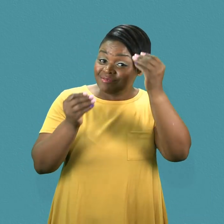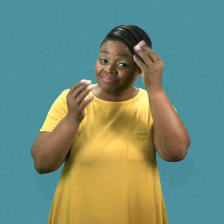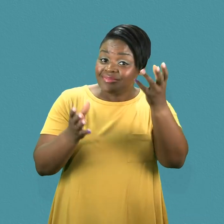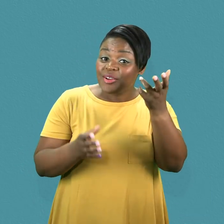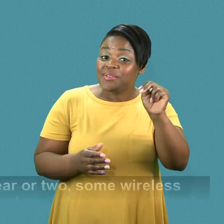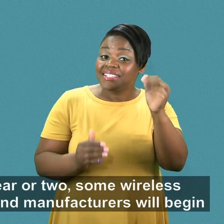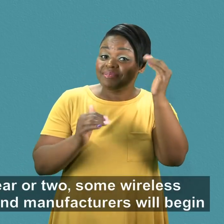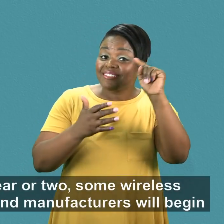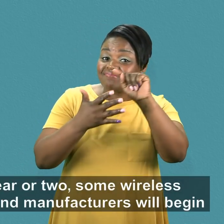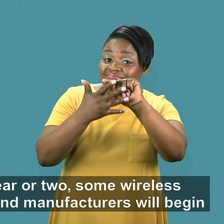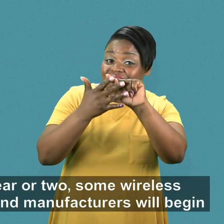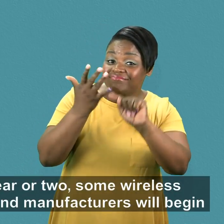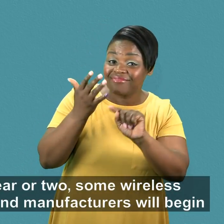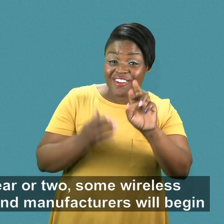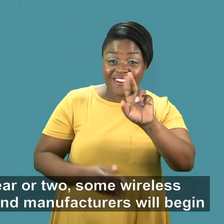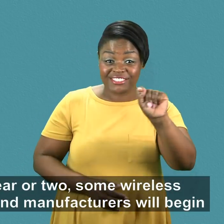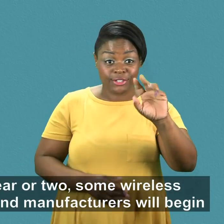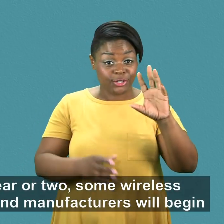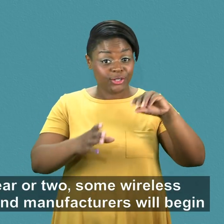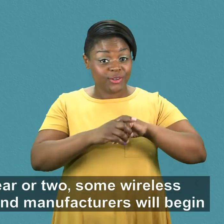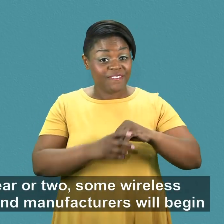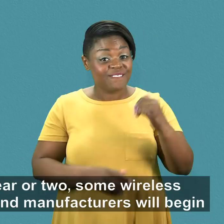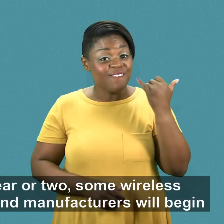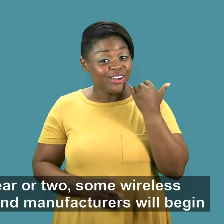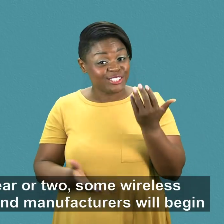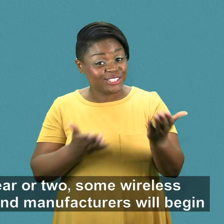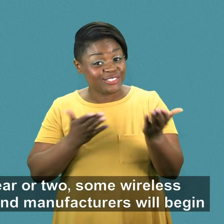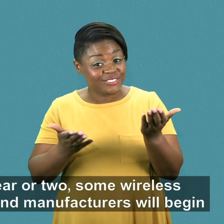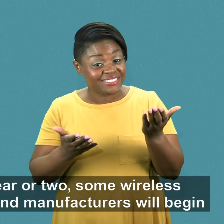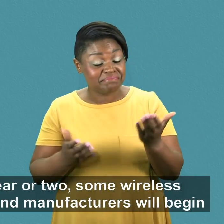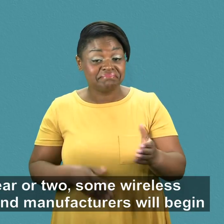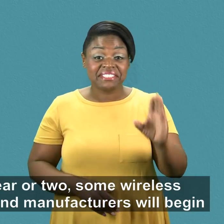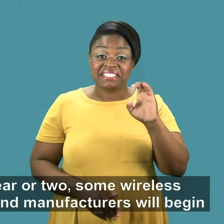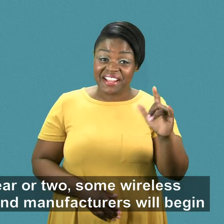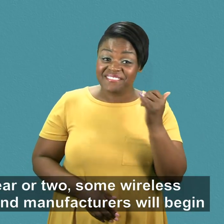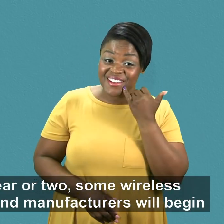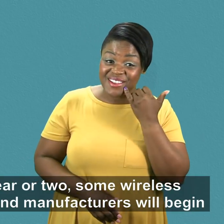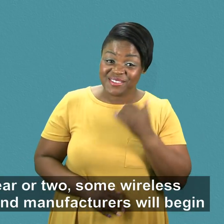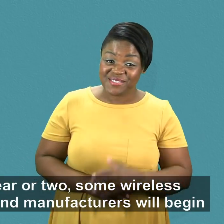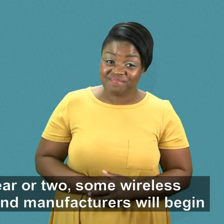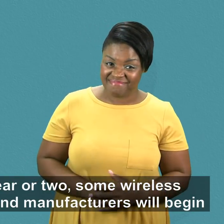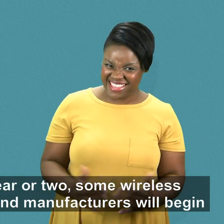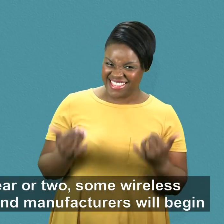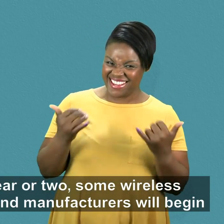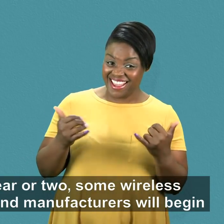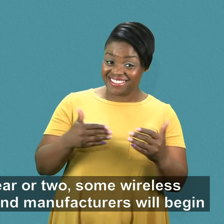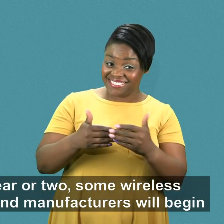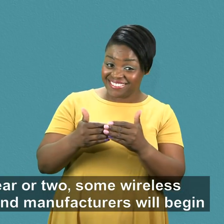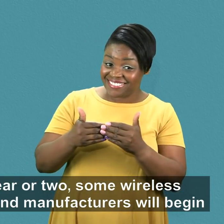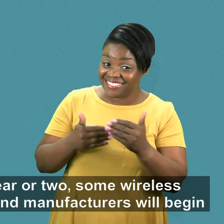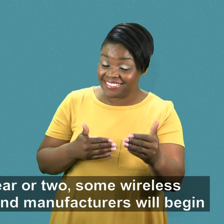Over the next year or two, some wireless service providers and manufacturers will begin to support RTT